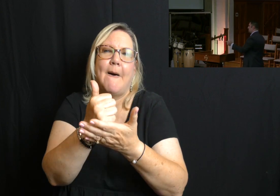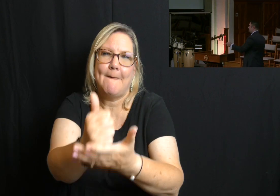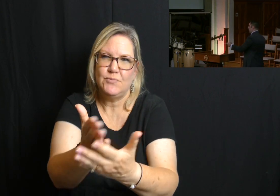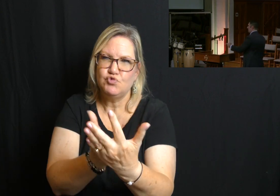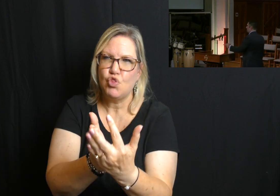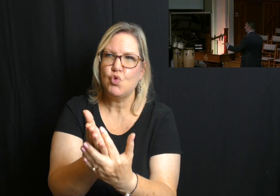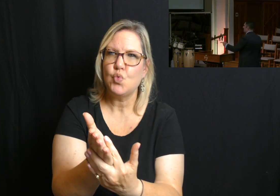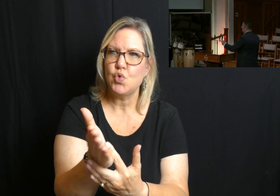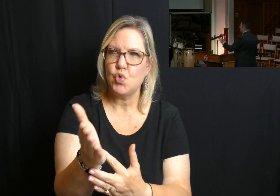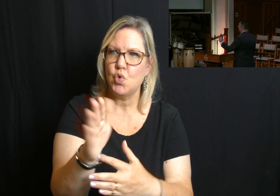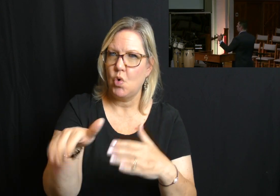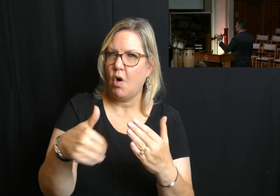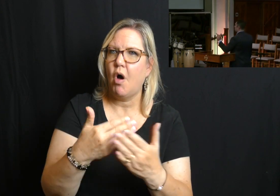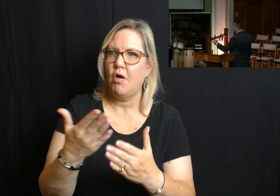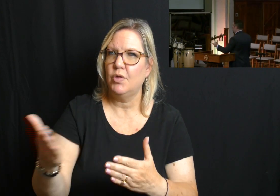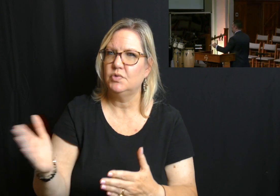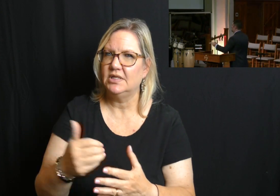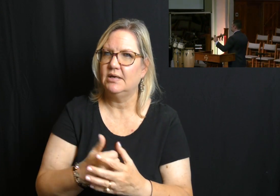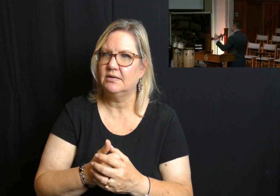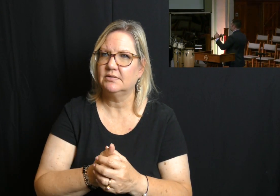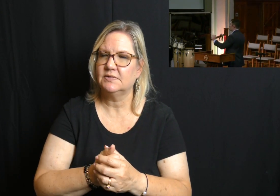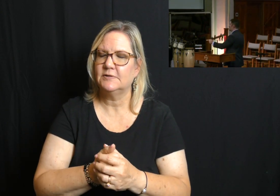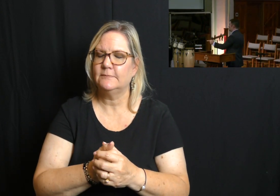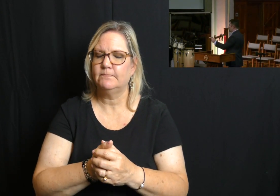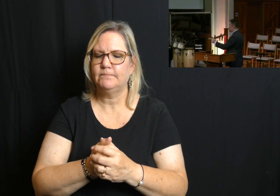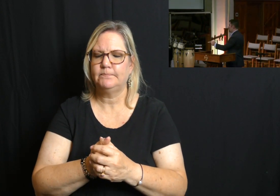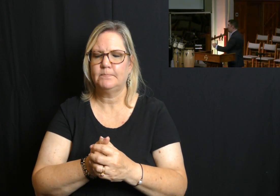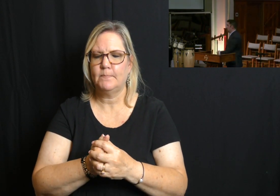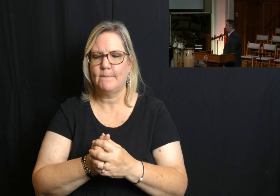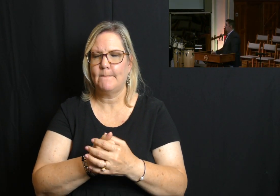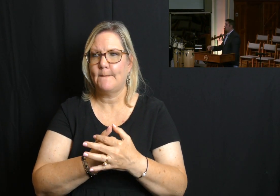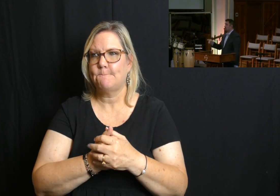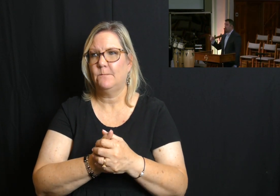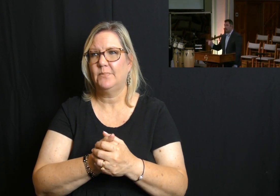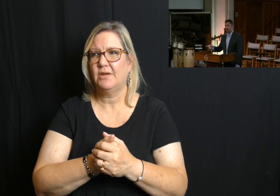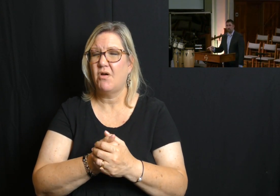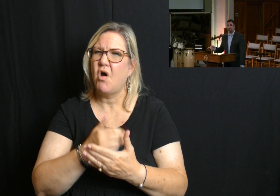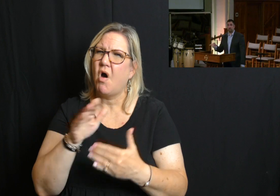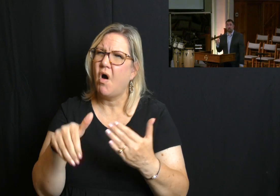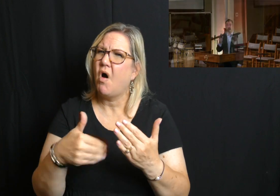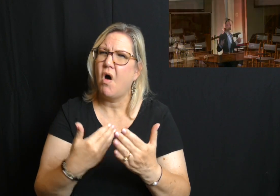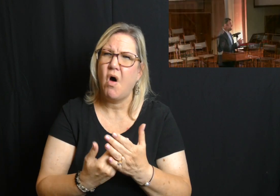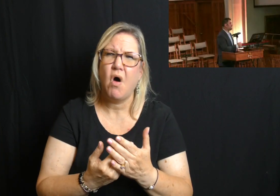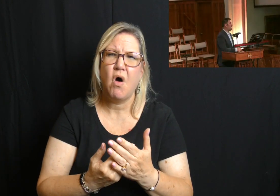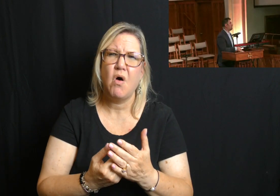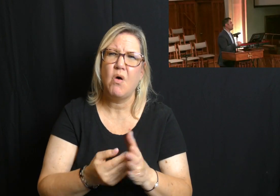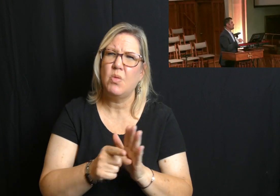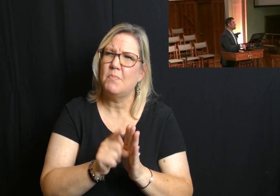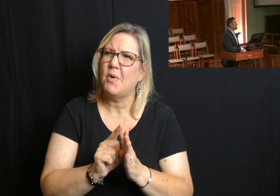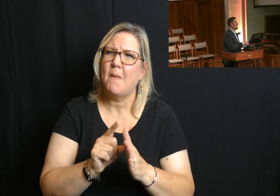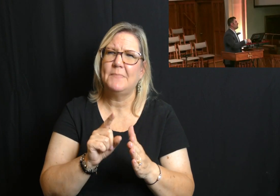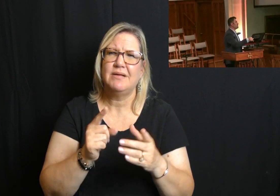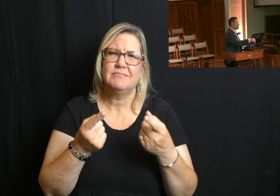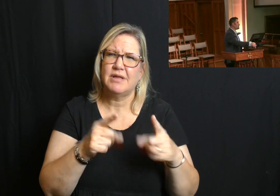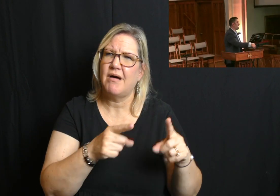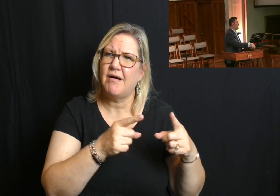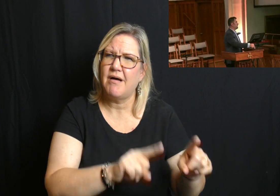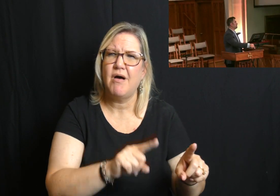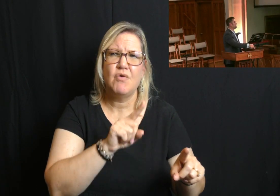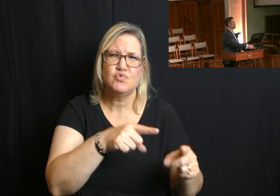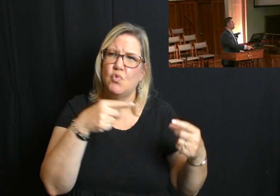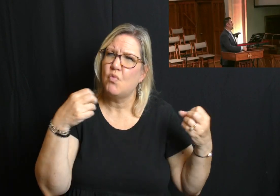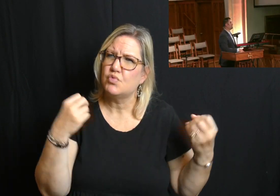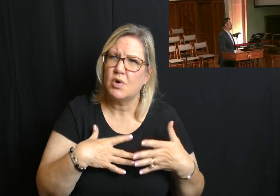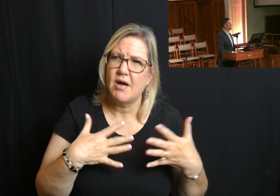those little scares, all those little moments that you're fearful, that you're anxious, that you're stressed out. See how your